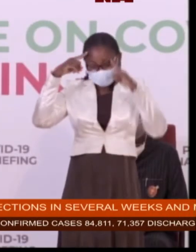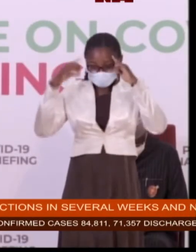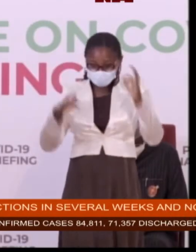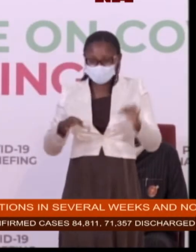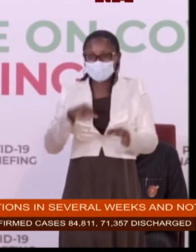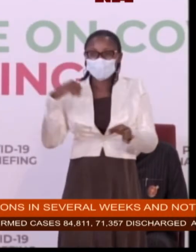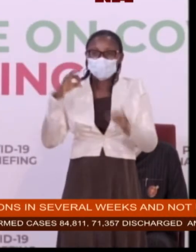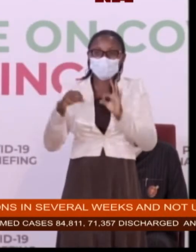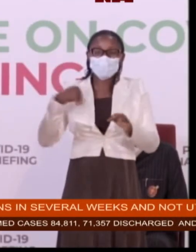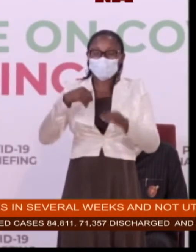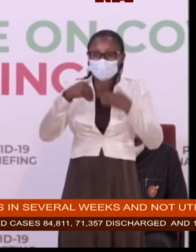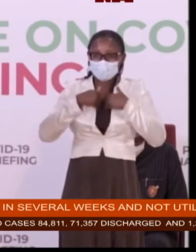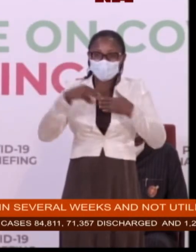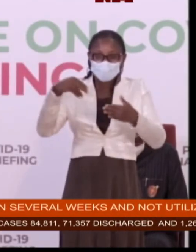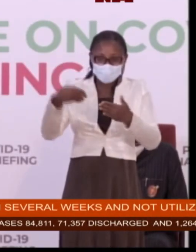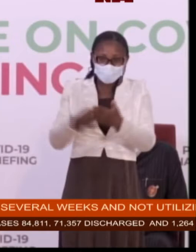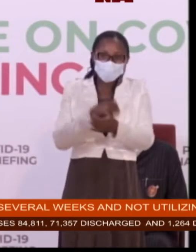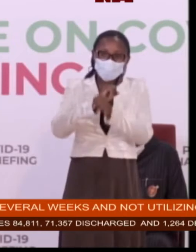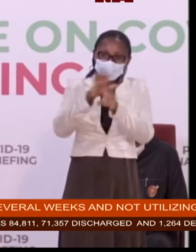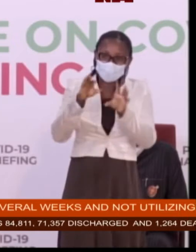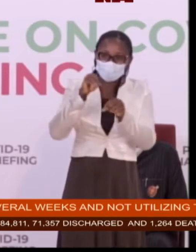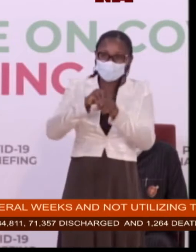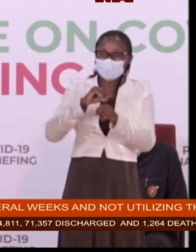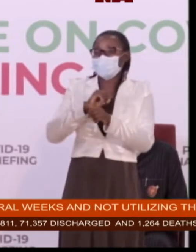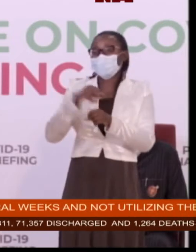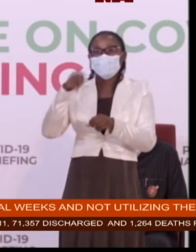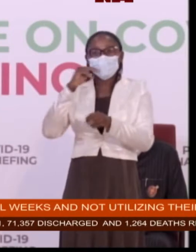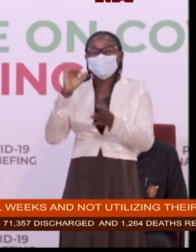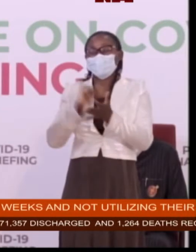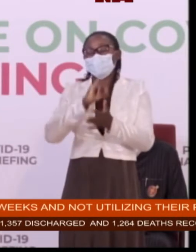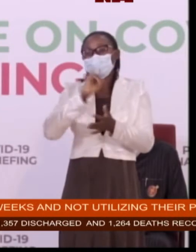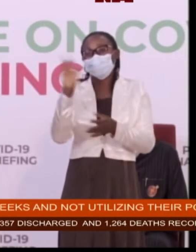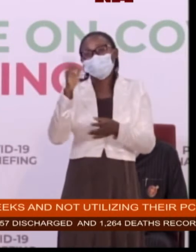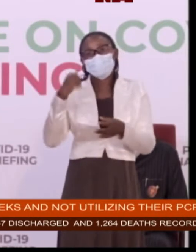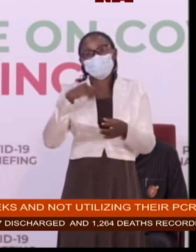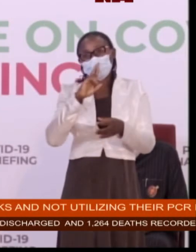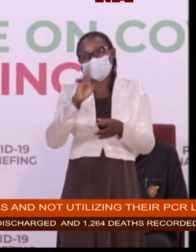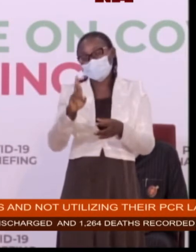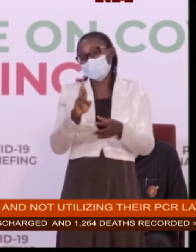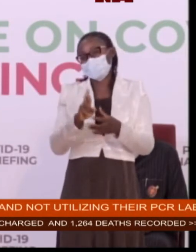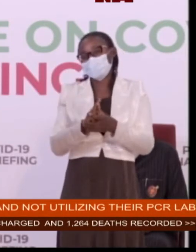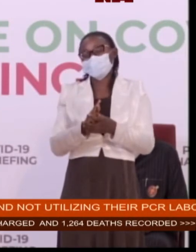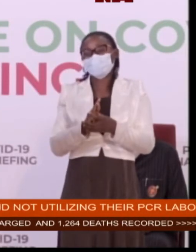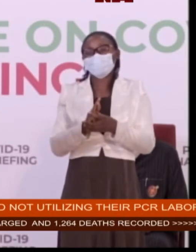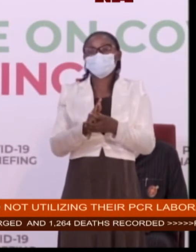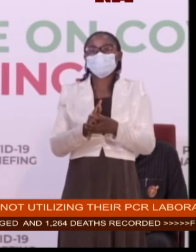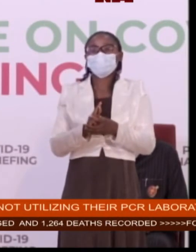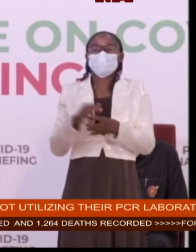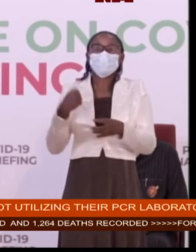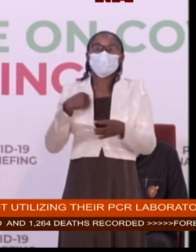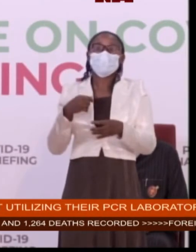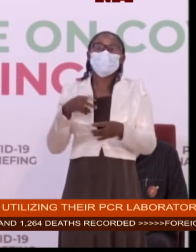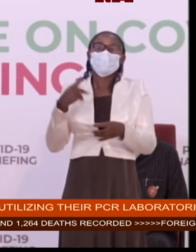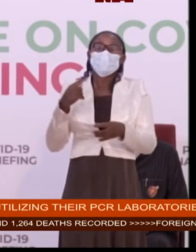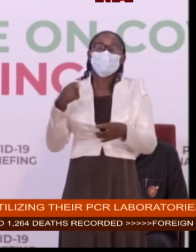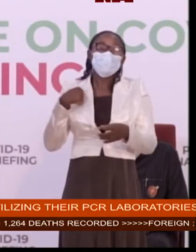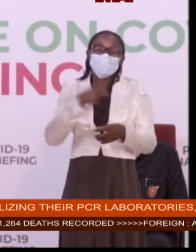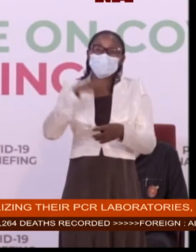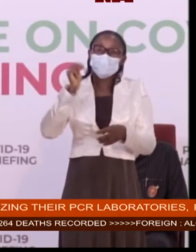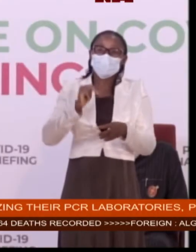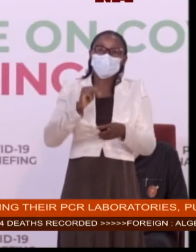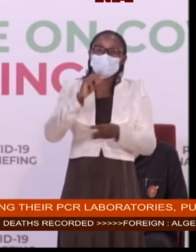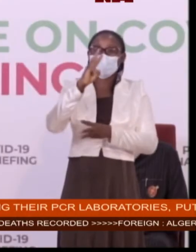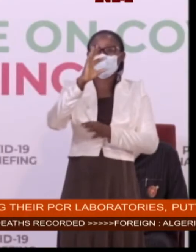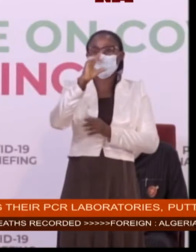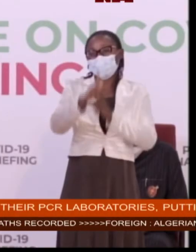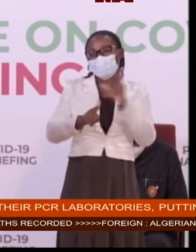new variant or not. So that's where we are. Meanwhile, the World Health Organization is leading in a more global assessment